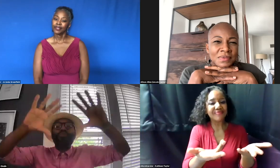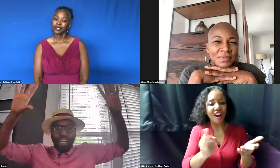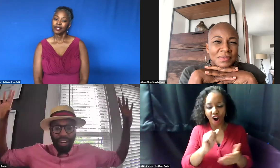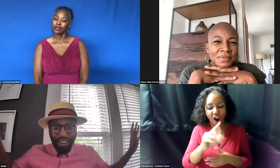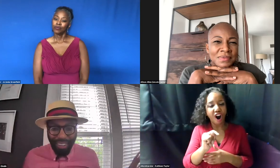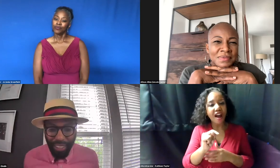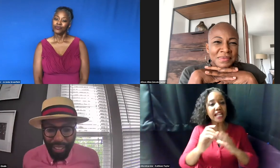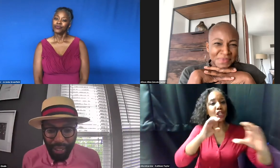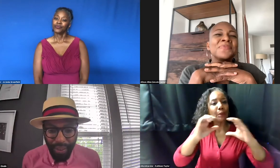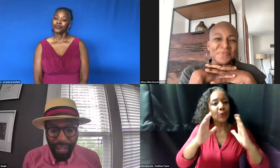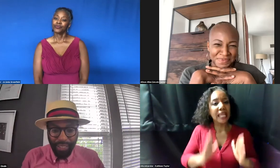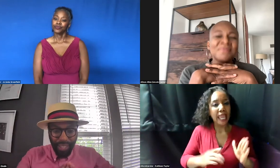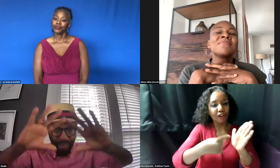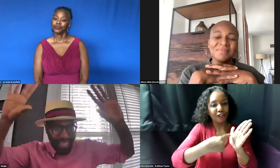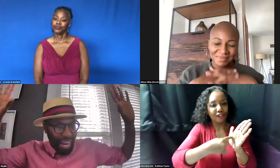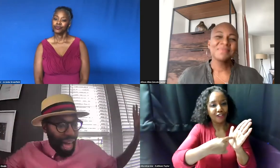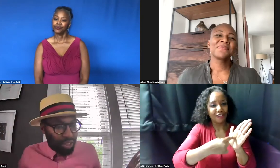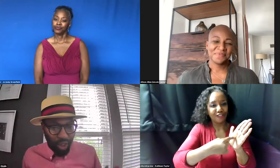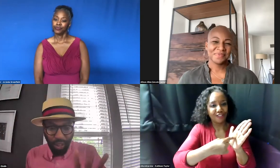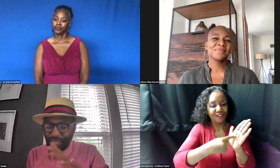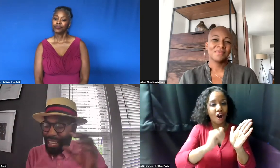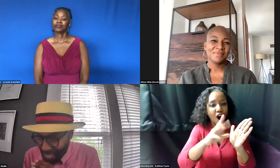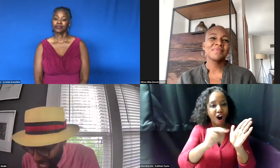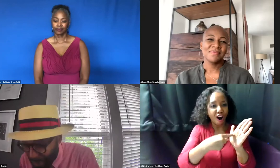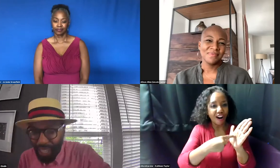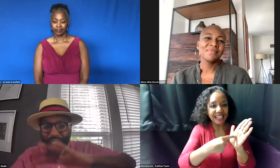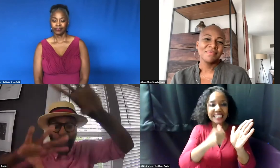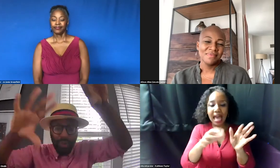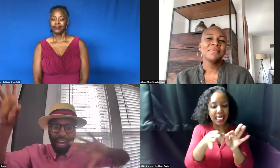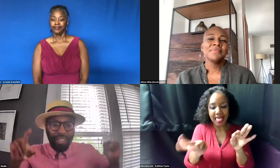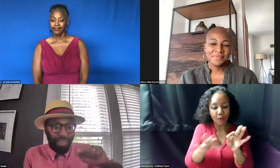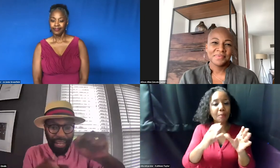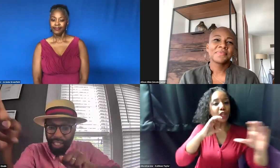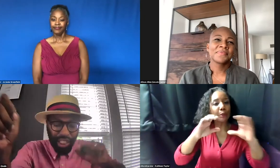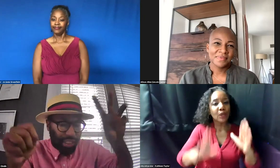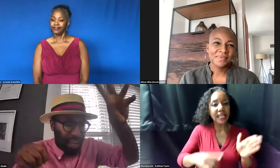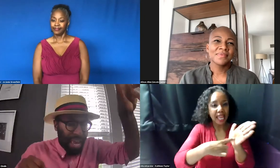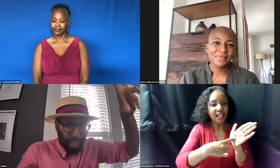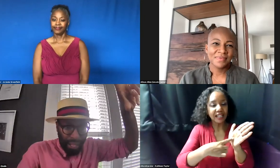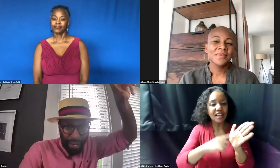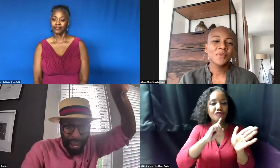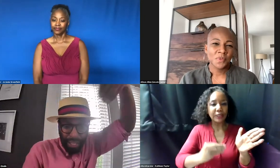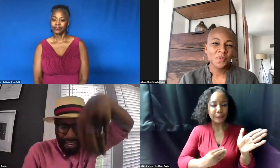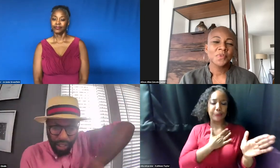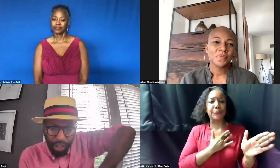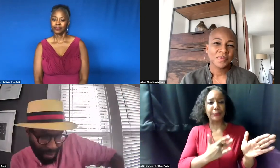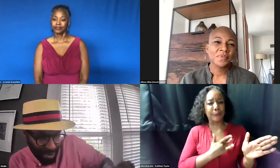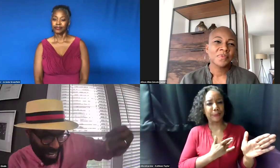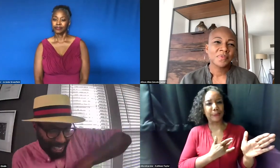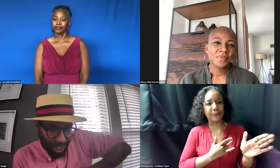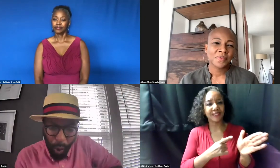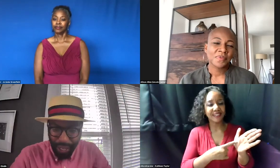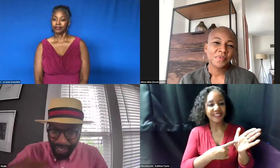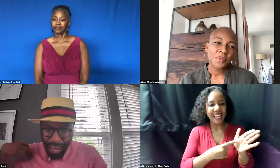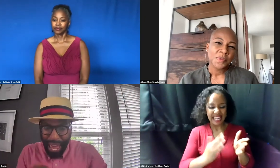art is the communicator, right? It's the thing that allows us all, it's not just language, it's the communicator. It's the thing that touches and